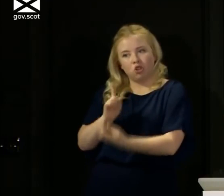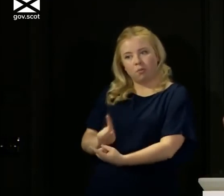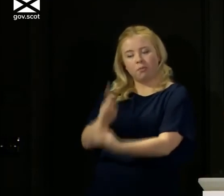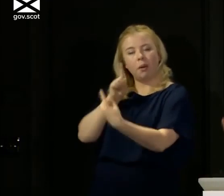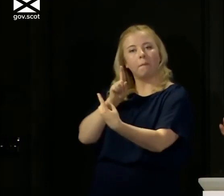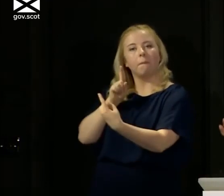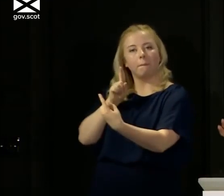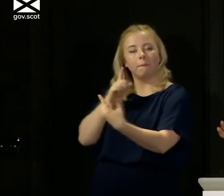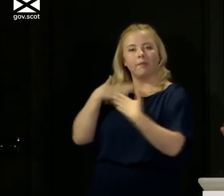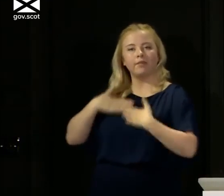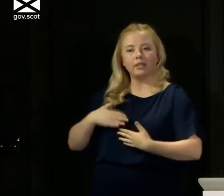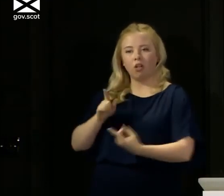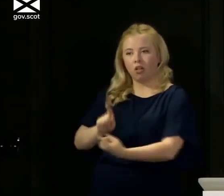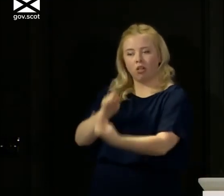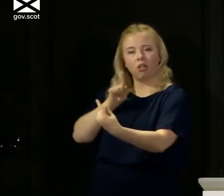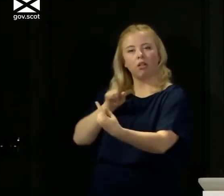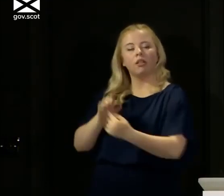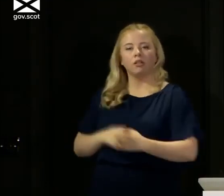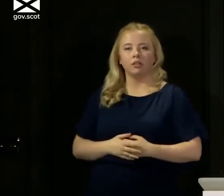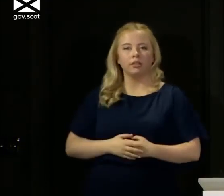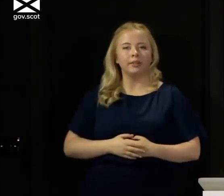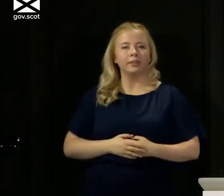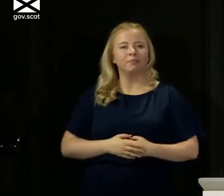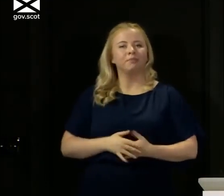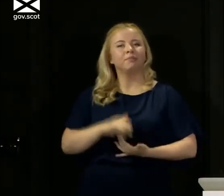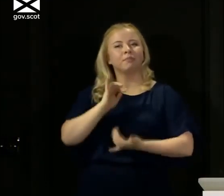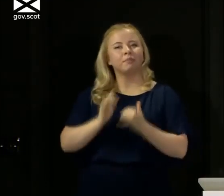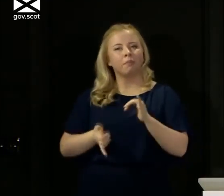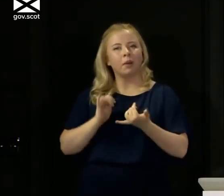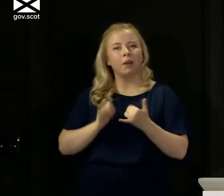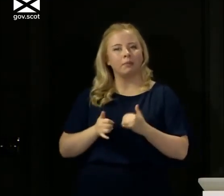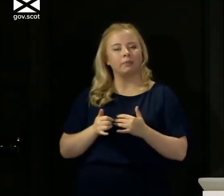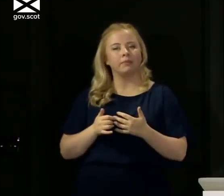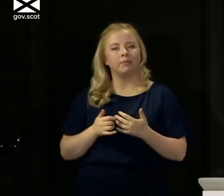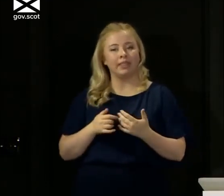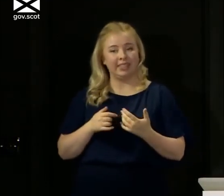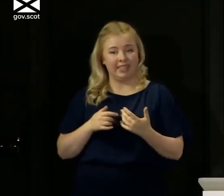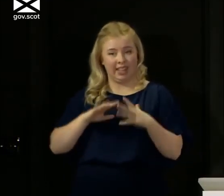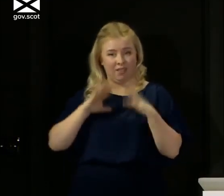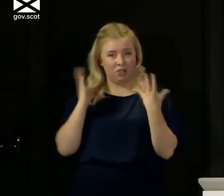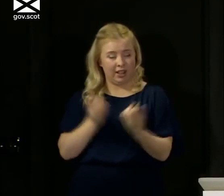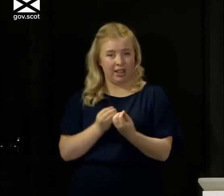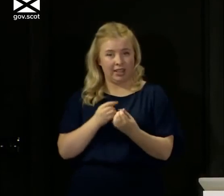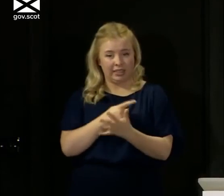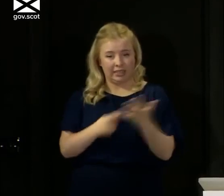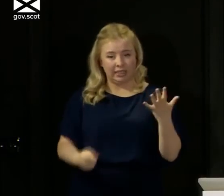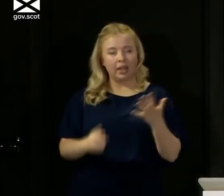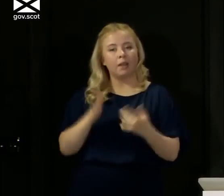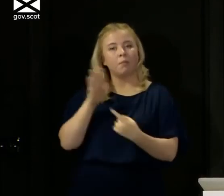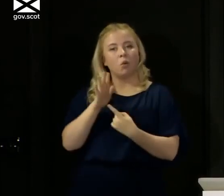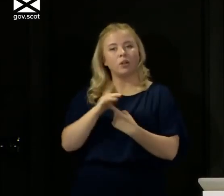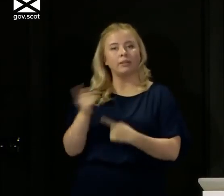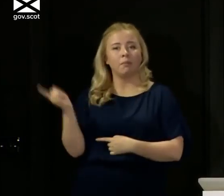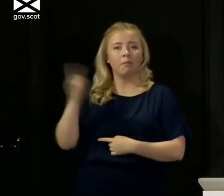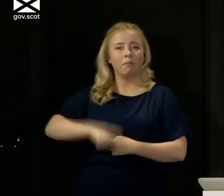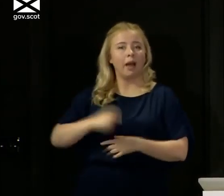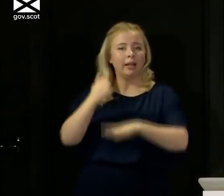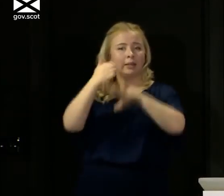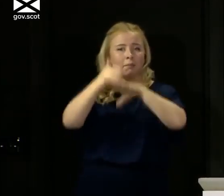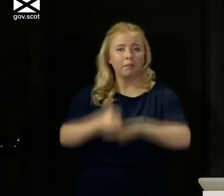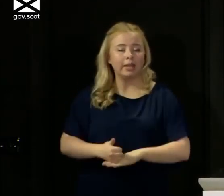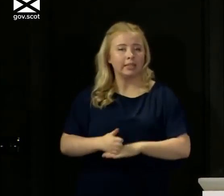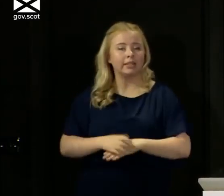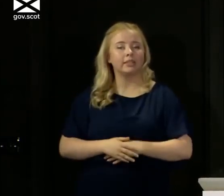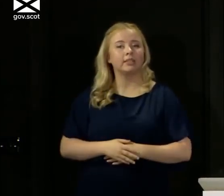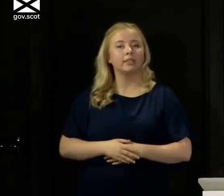2 meters physical distancing. So, sometimes in all of this, it's really important to bring it all back to the basics. The